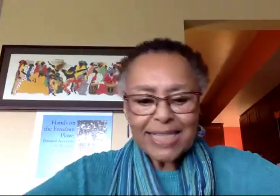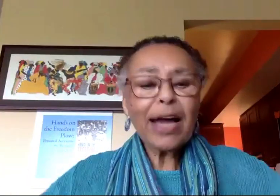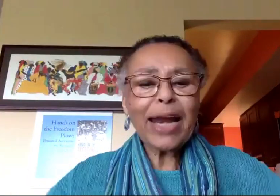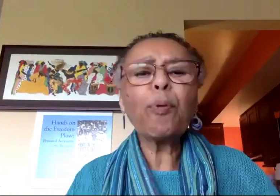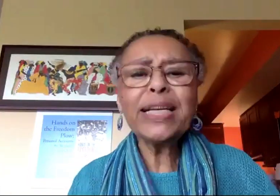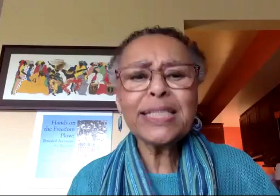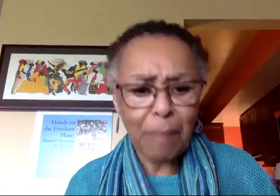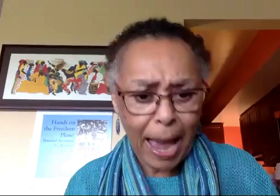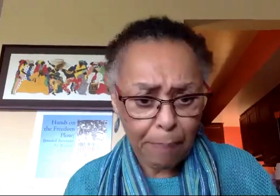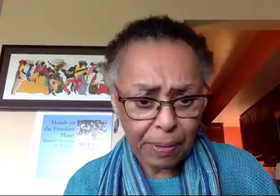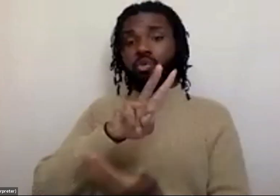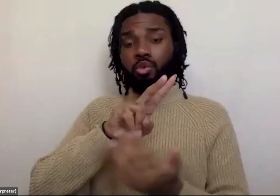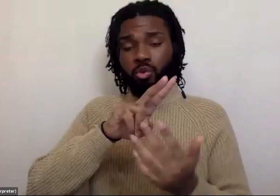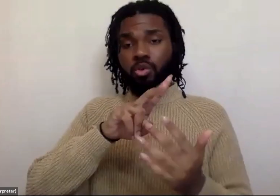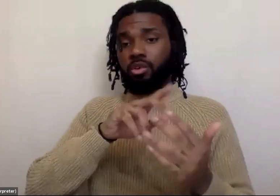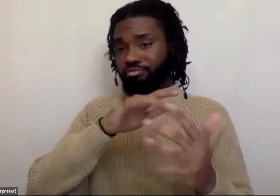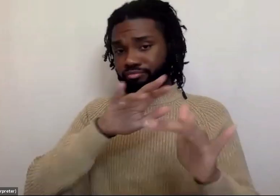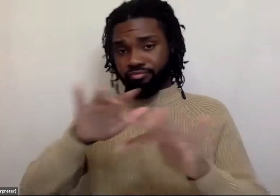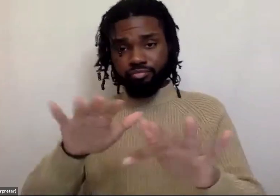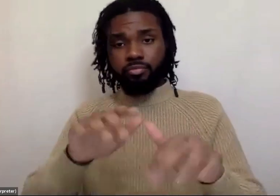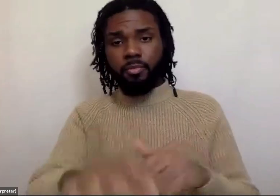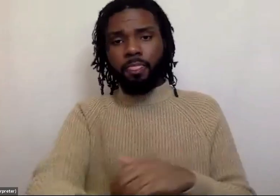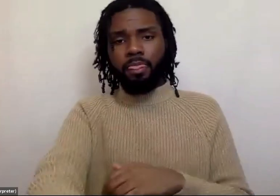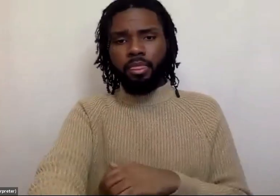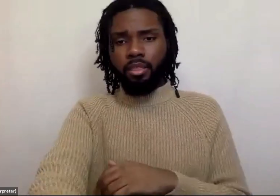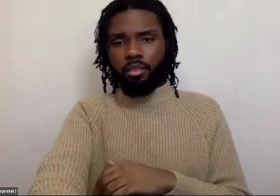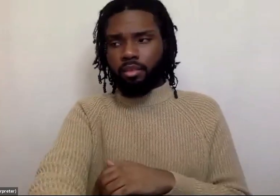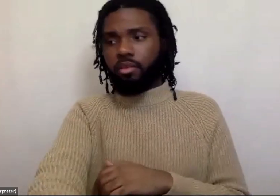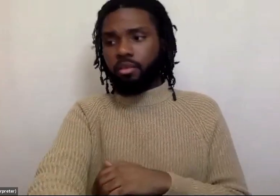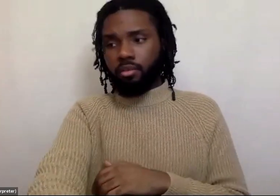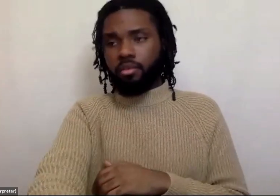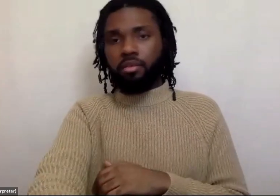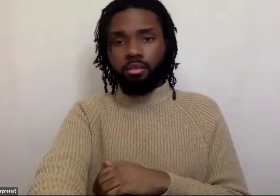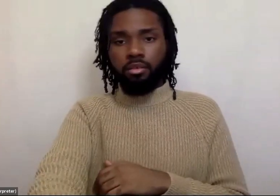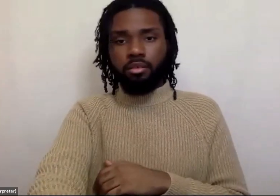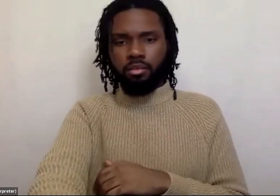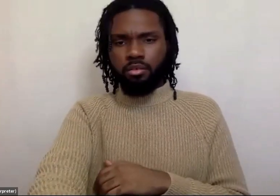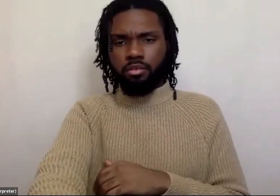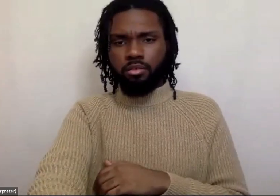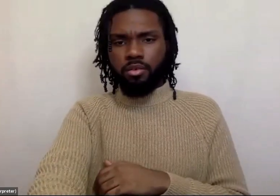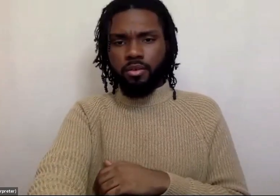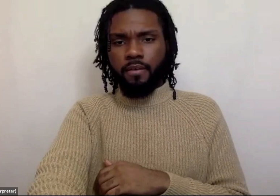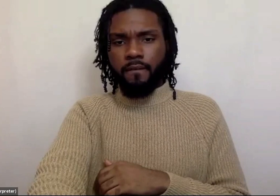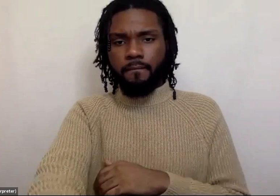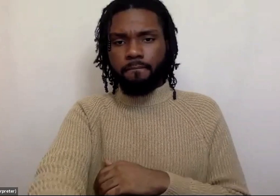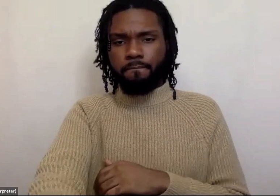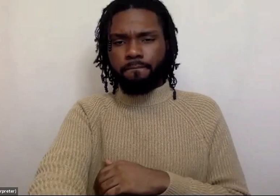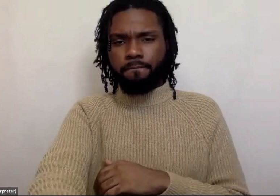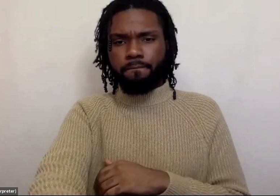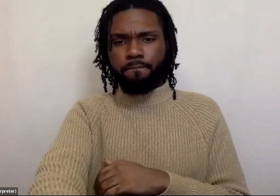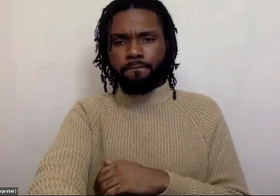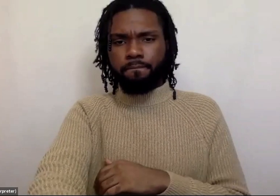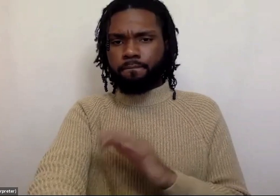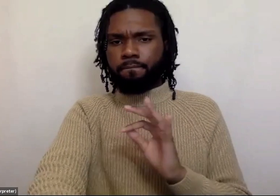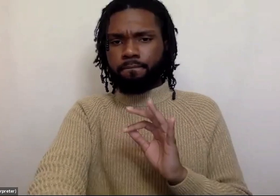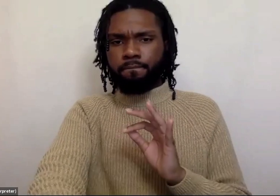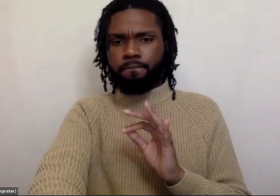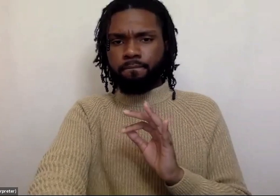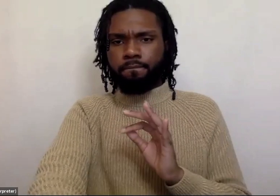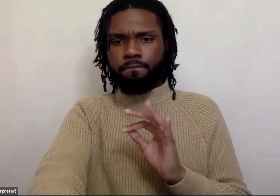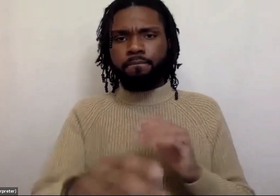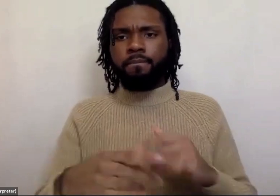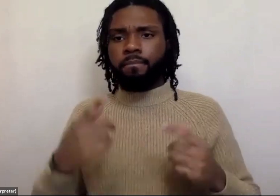lays out a precinct map. And Amzie at that point is in Cleveland, Mississippi. Lays out a precinct map on his kitchen table in